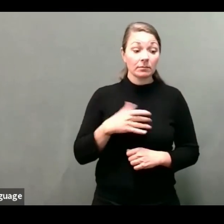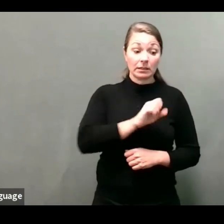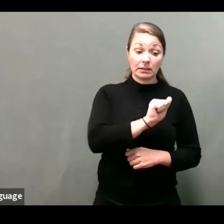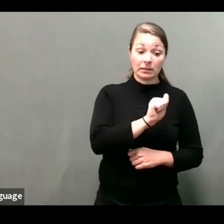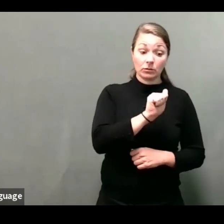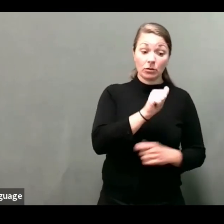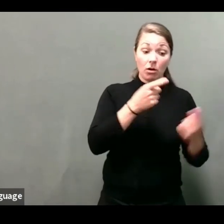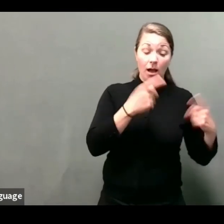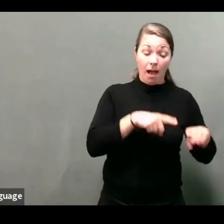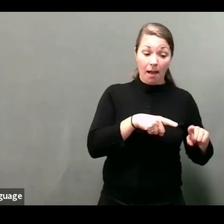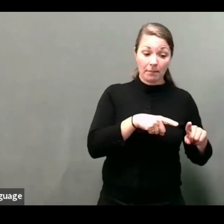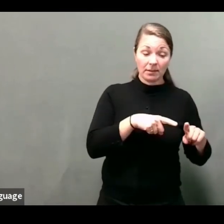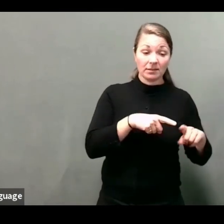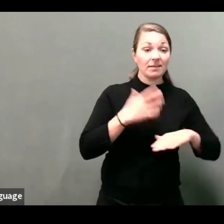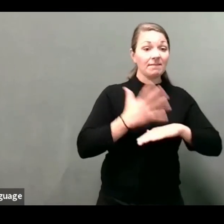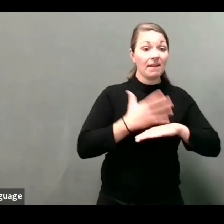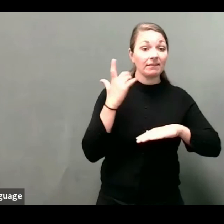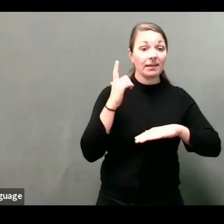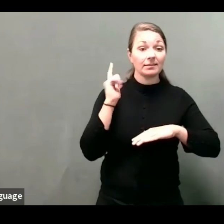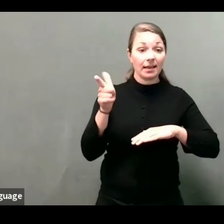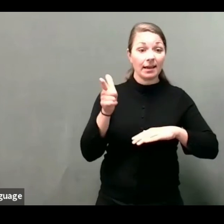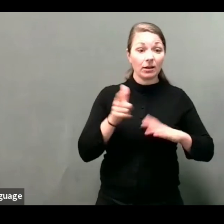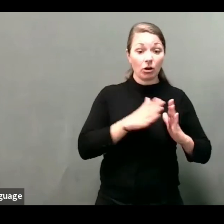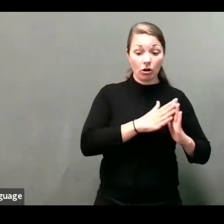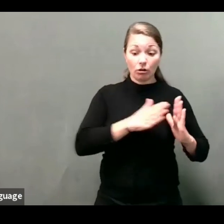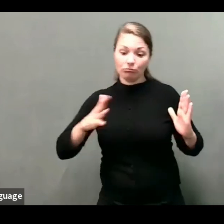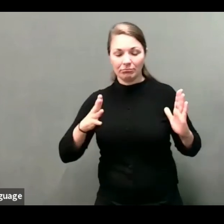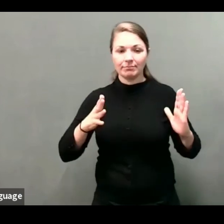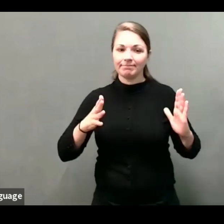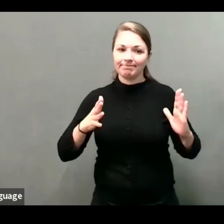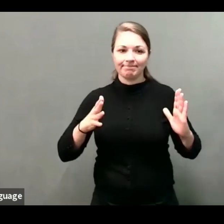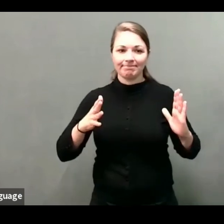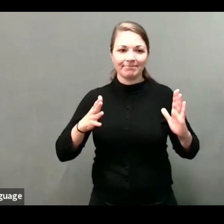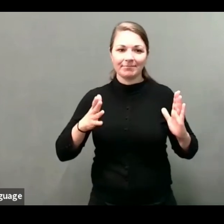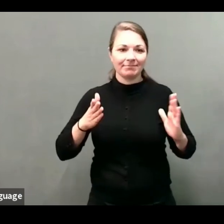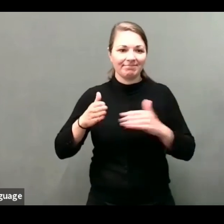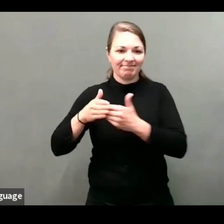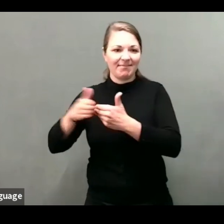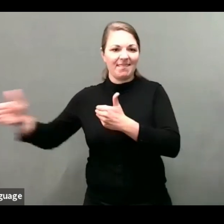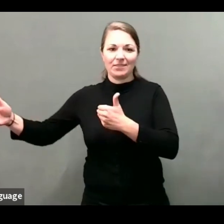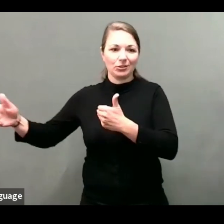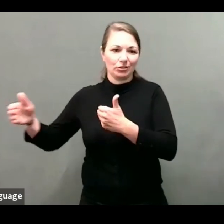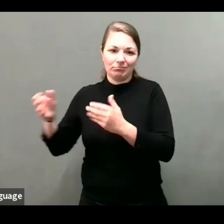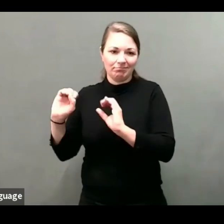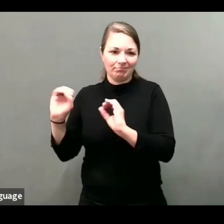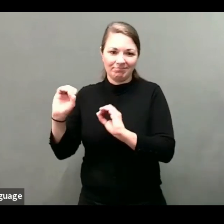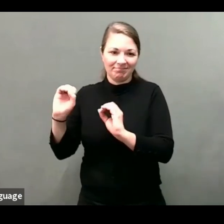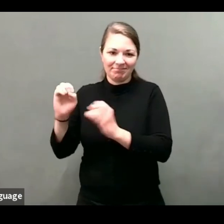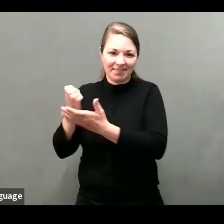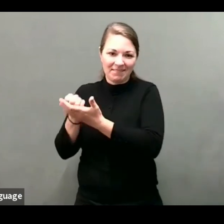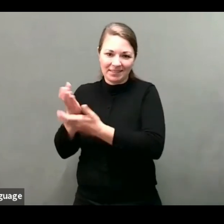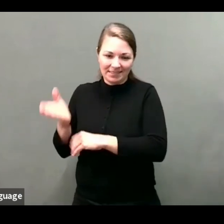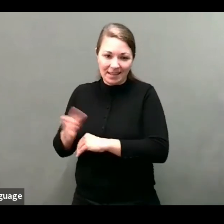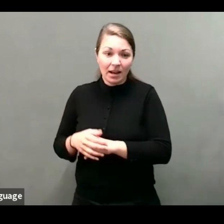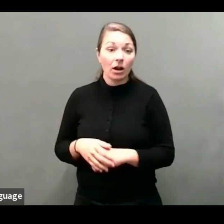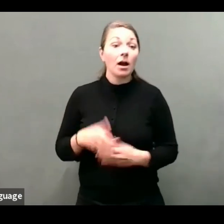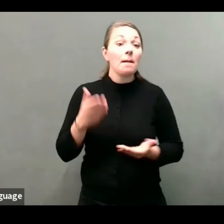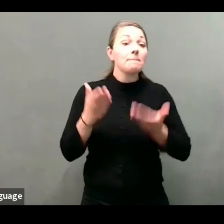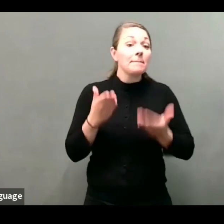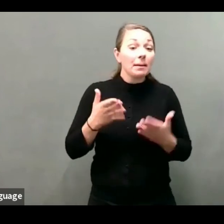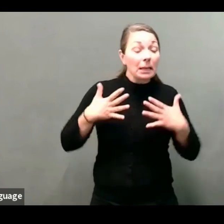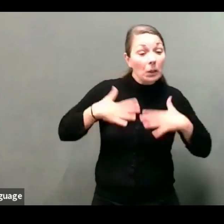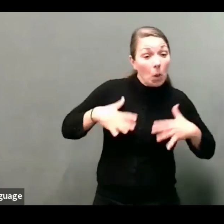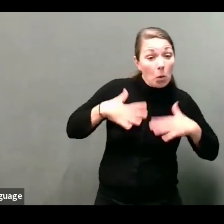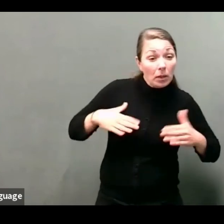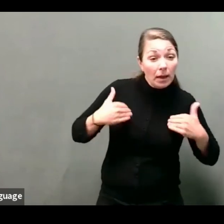physical evidence isn't left on the patient's body. It may be left on clothing from the time of the assault, or if they happen to hang on to a